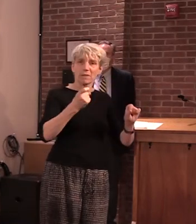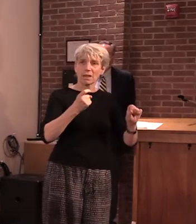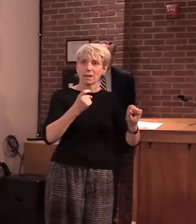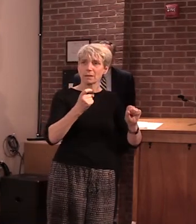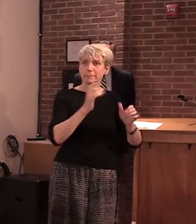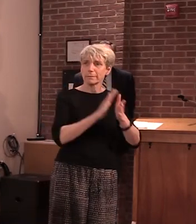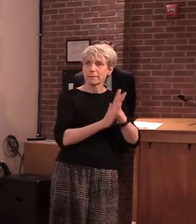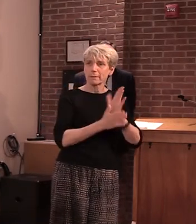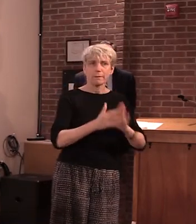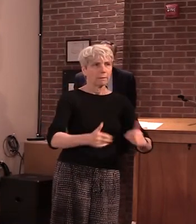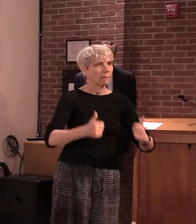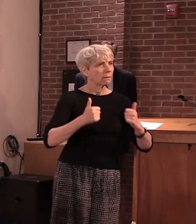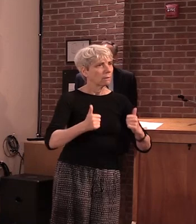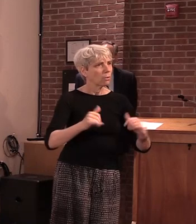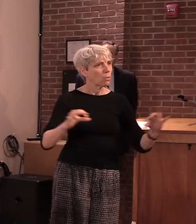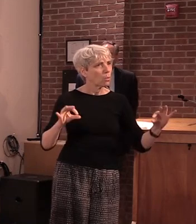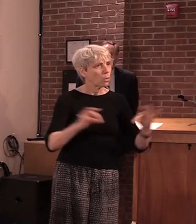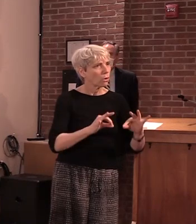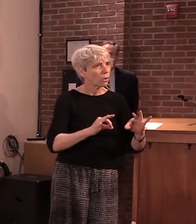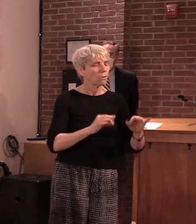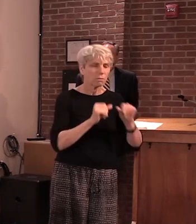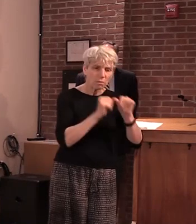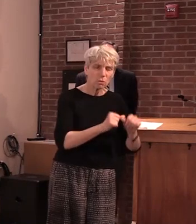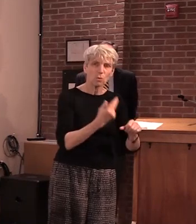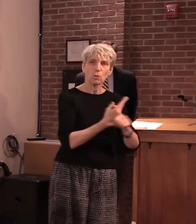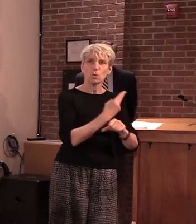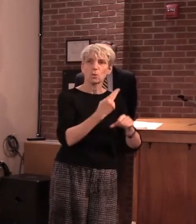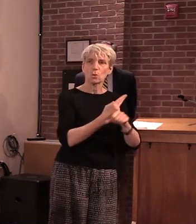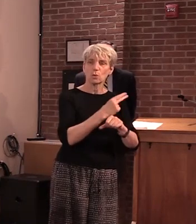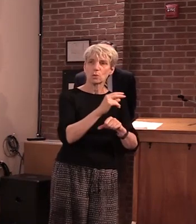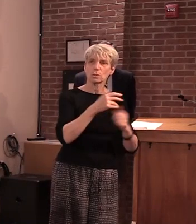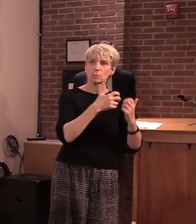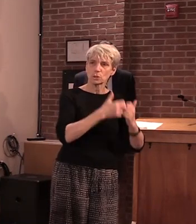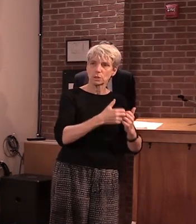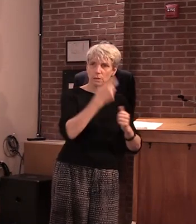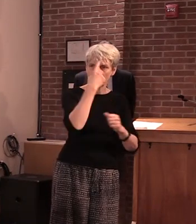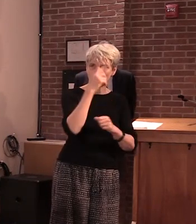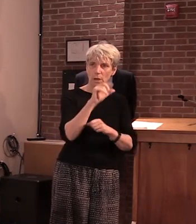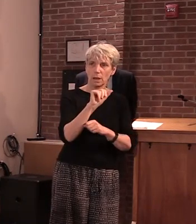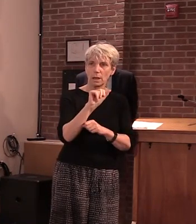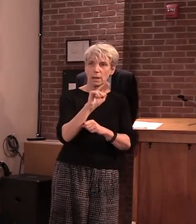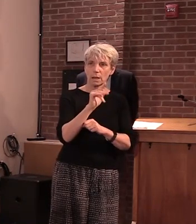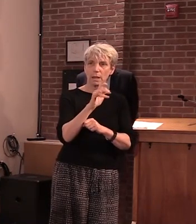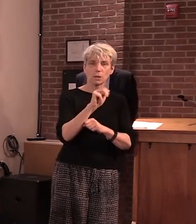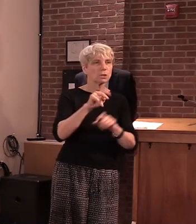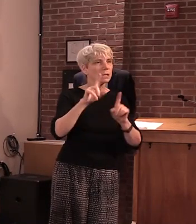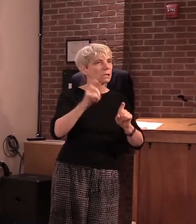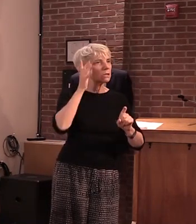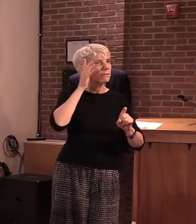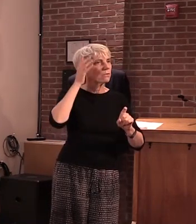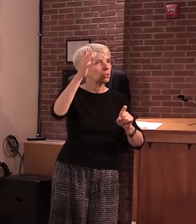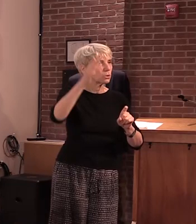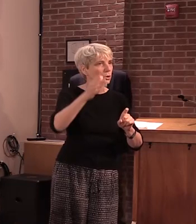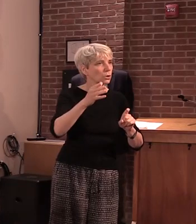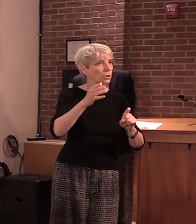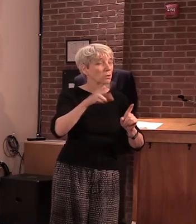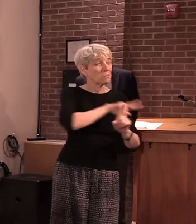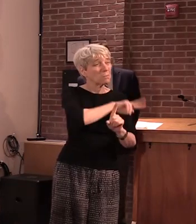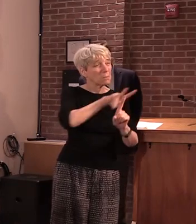they could play a significant role in testing in the future. Whether that role be within a school, not so